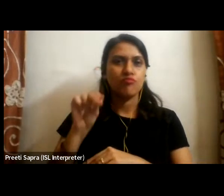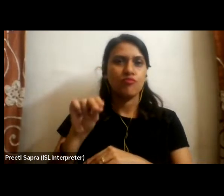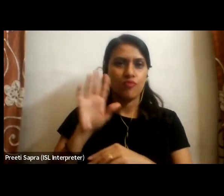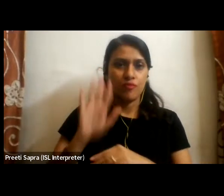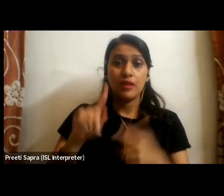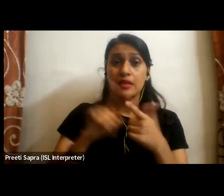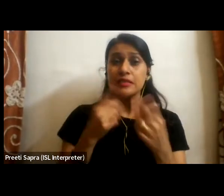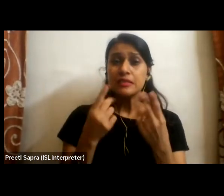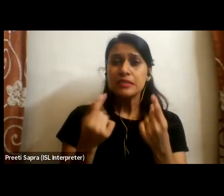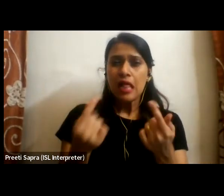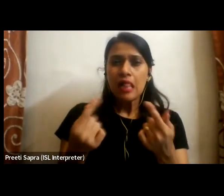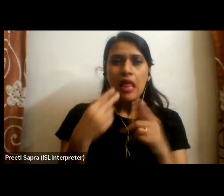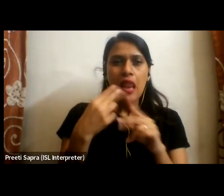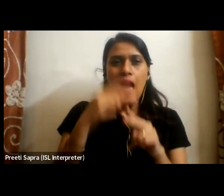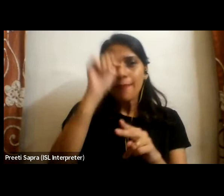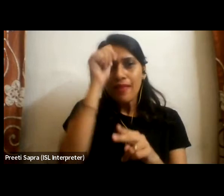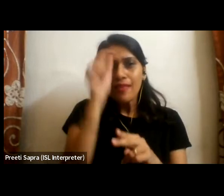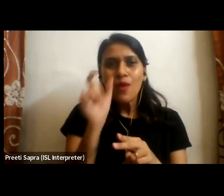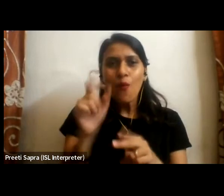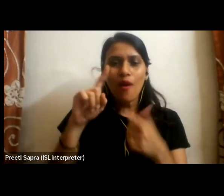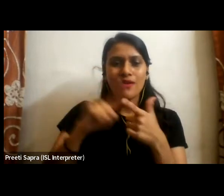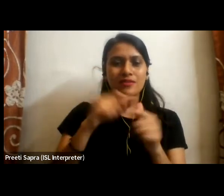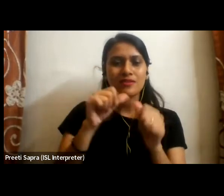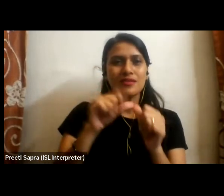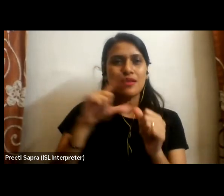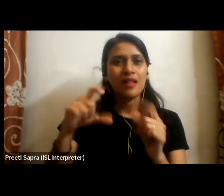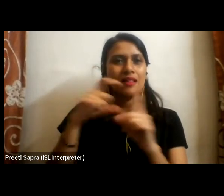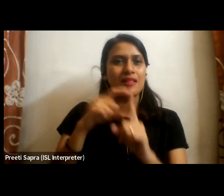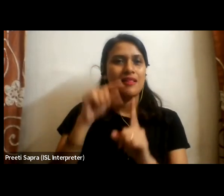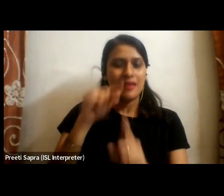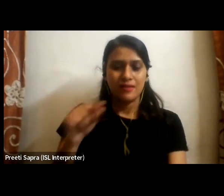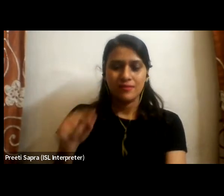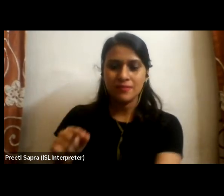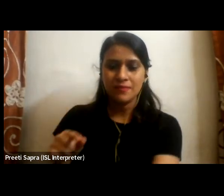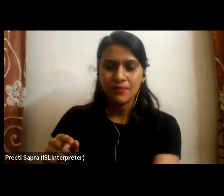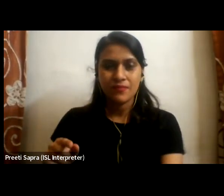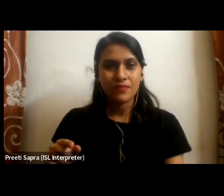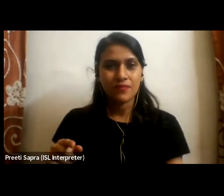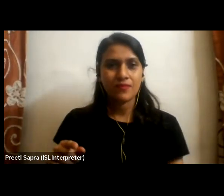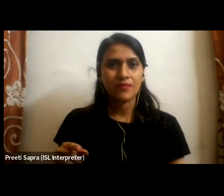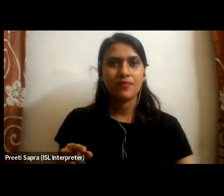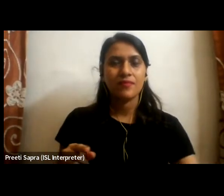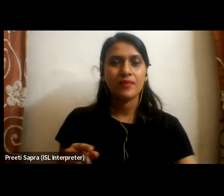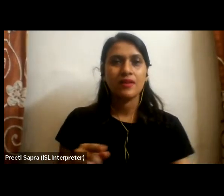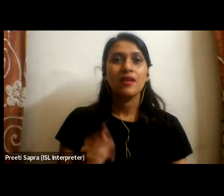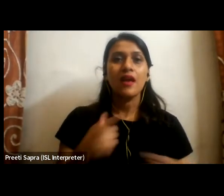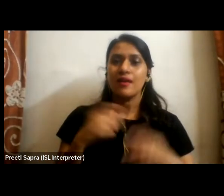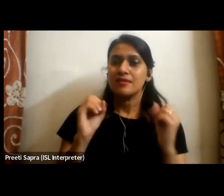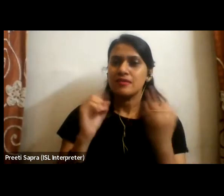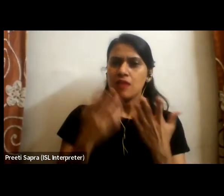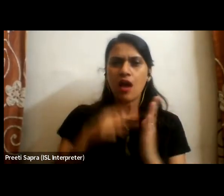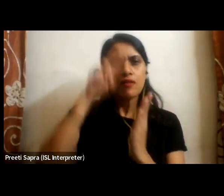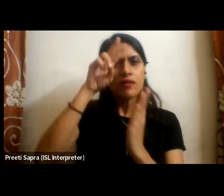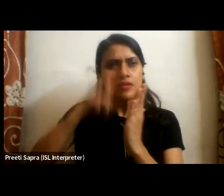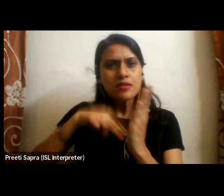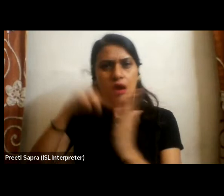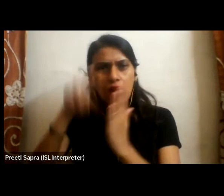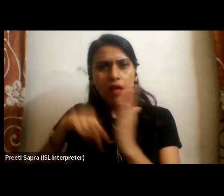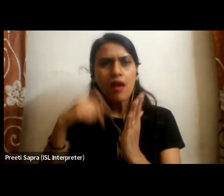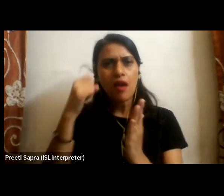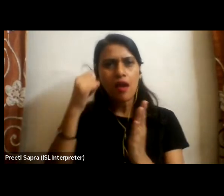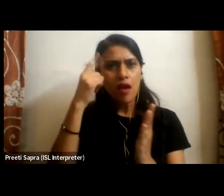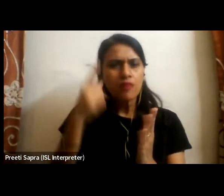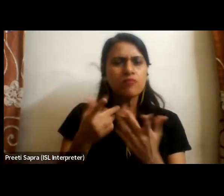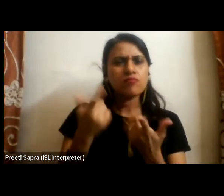we undertake independent data-driven research to identify, study, understand, and hopefully